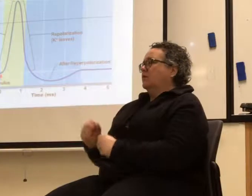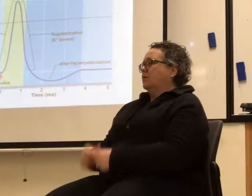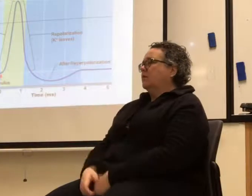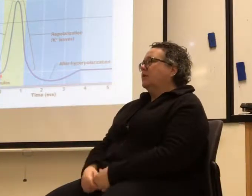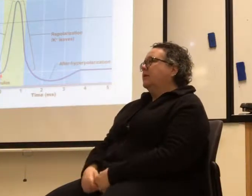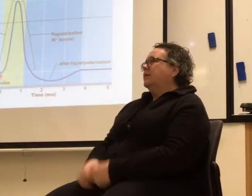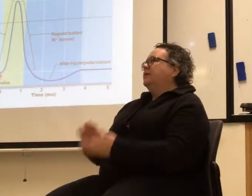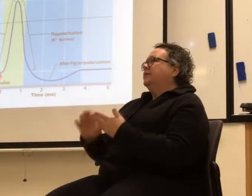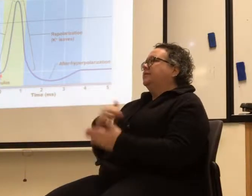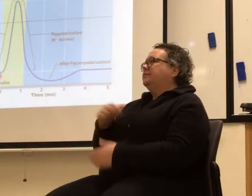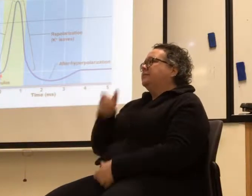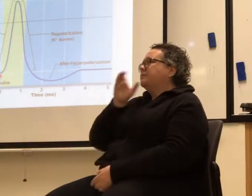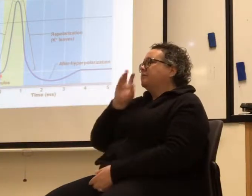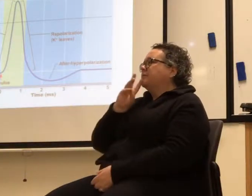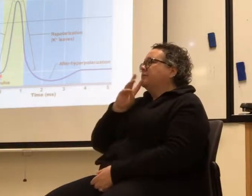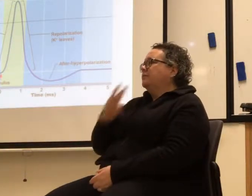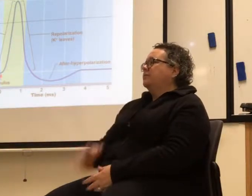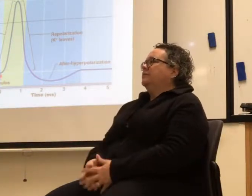of water.